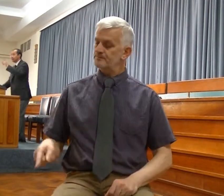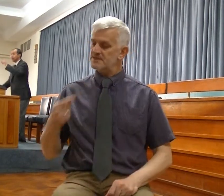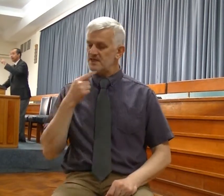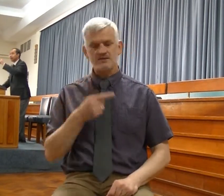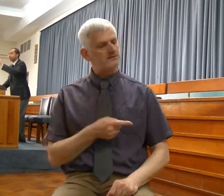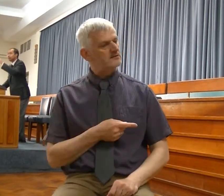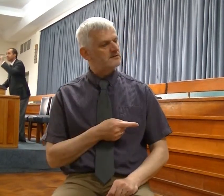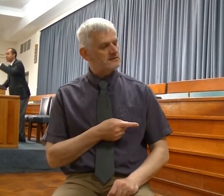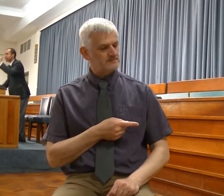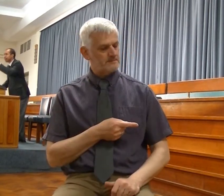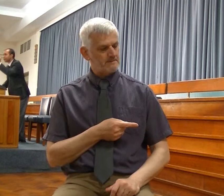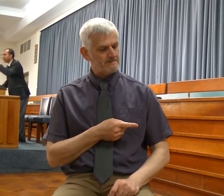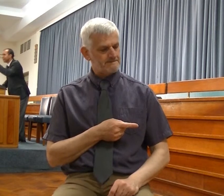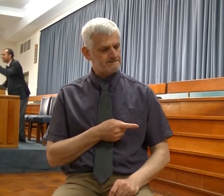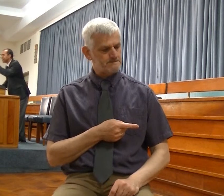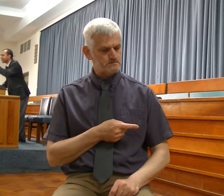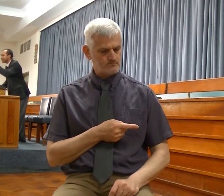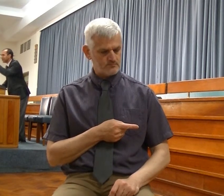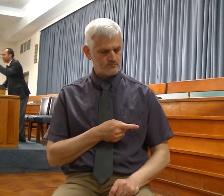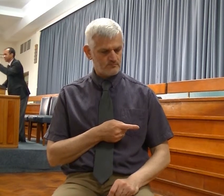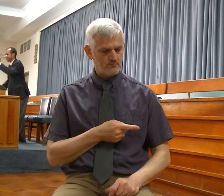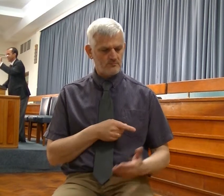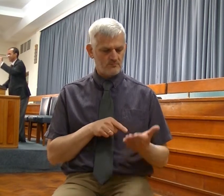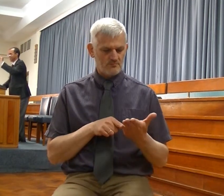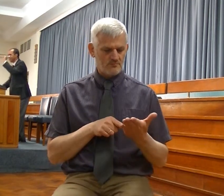the Lord Jesus Christ, and actually this is found